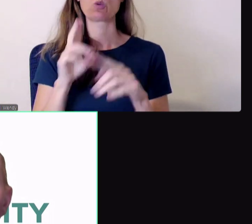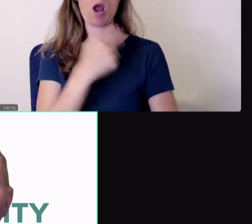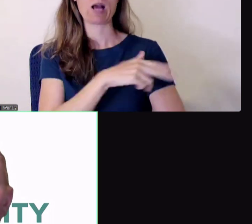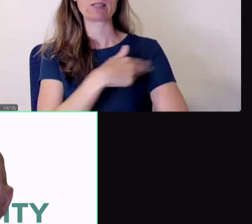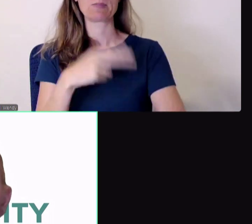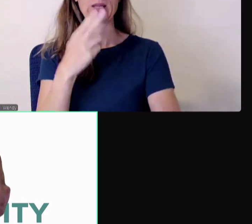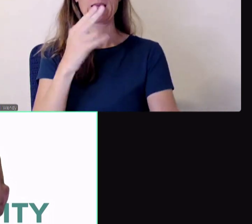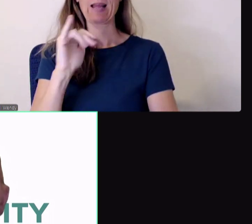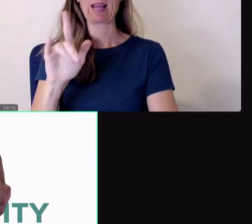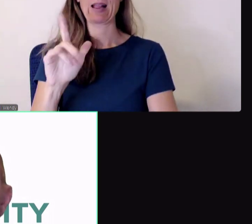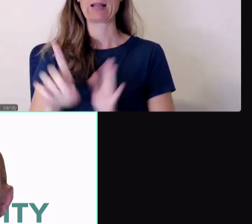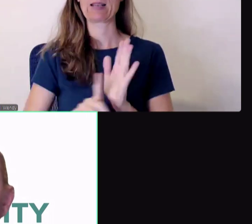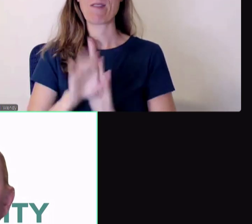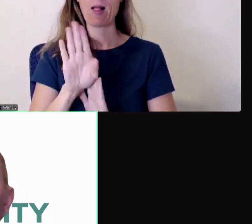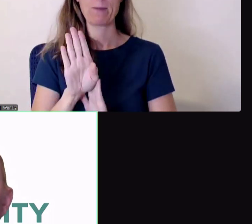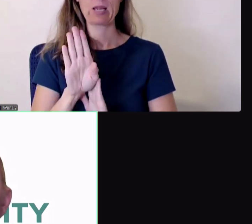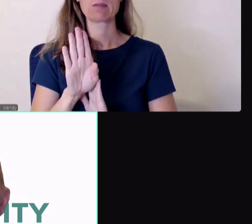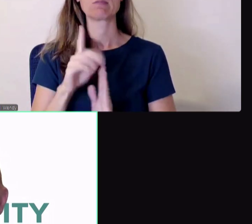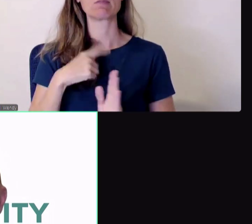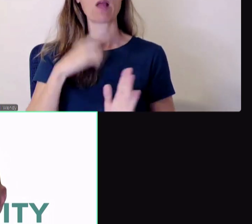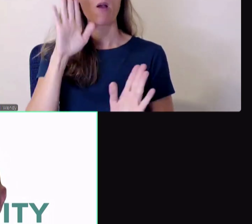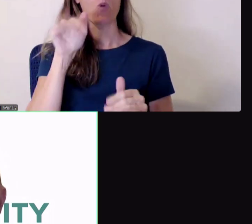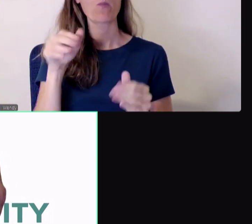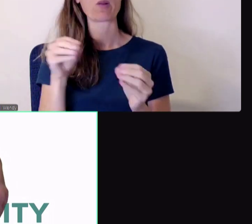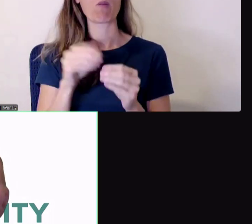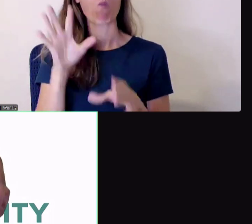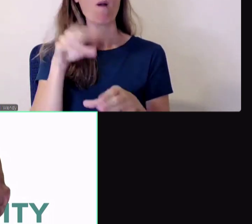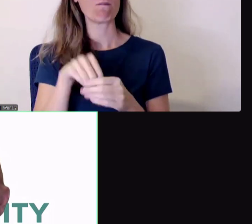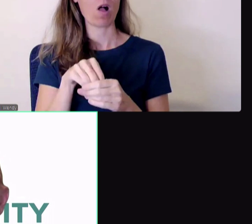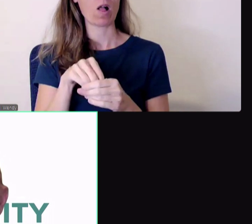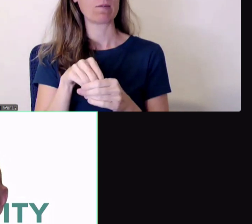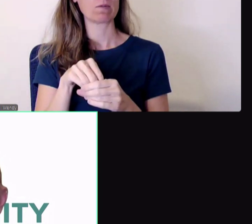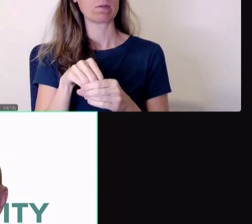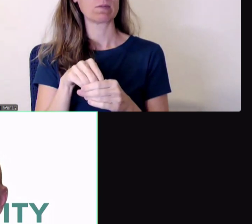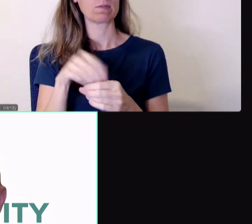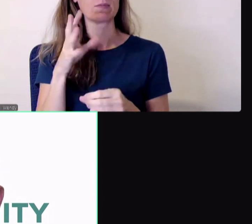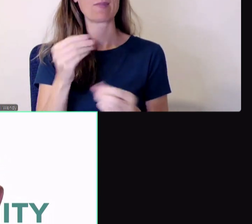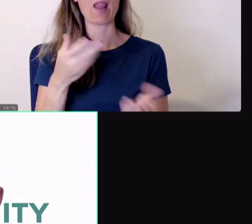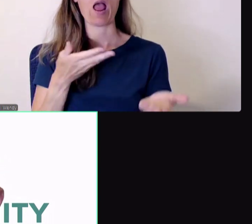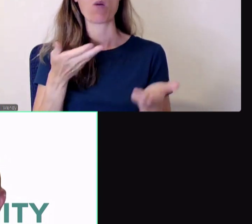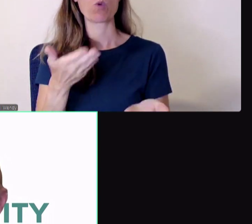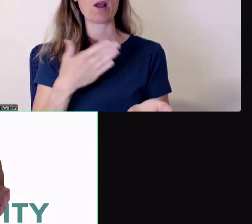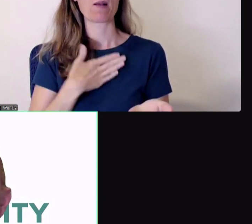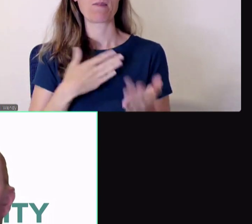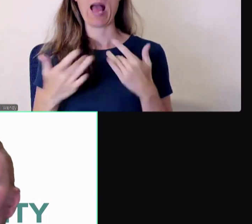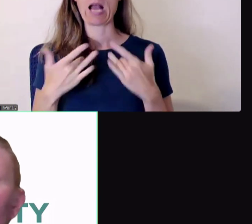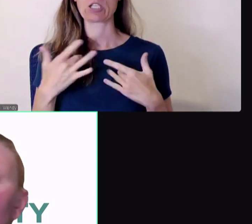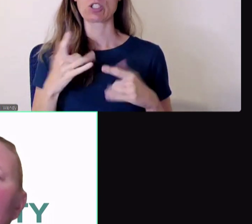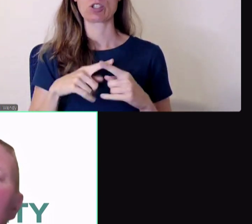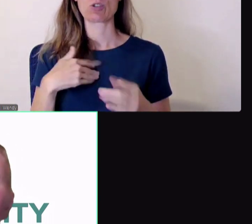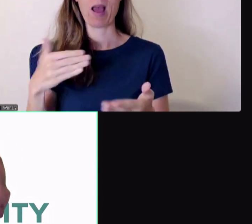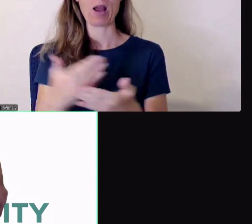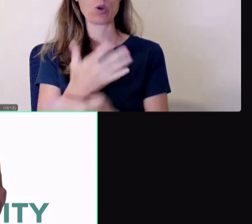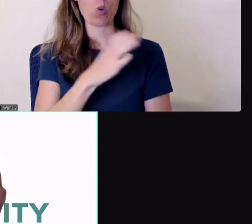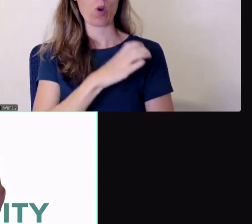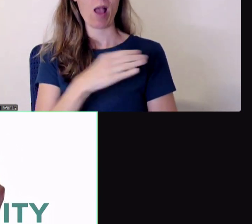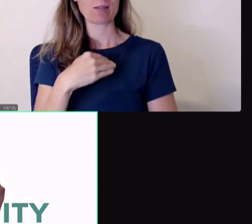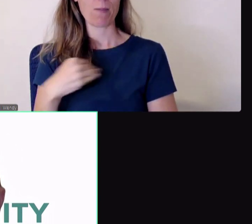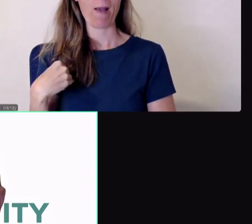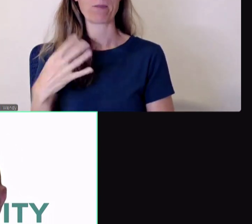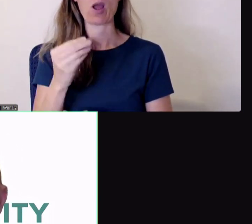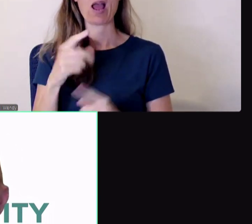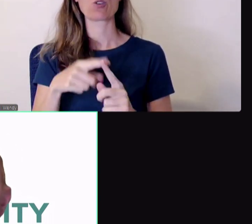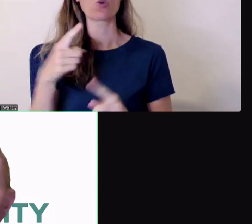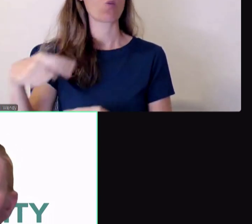I'm hoping to be more involved and to bring any of my concerns to my new council member and to all of the